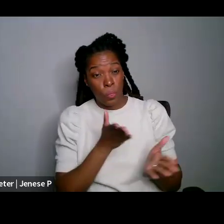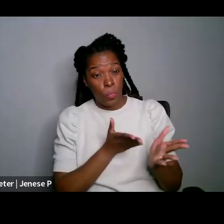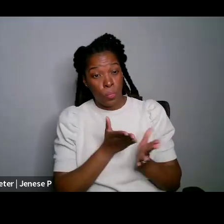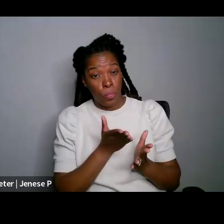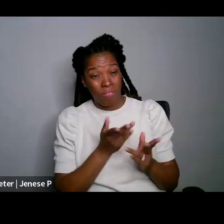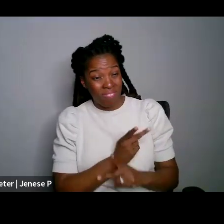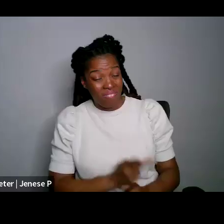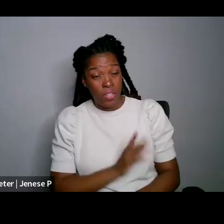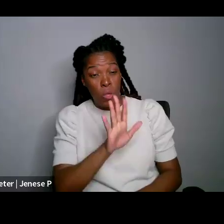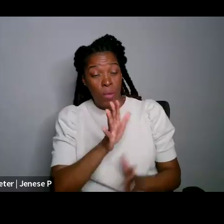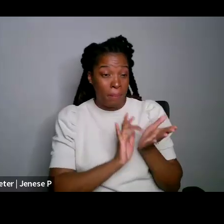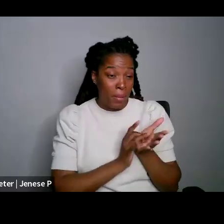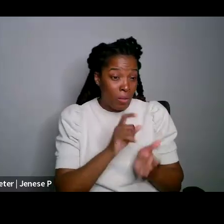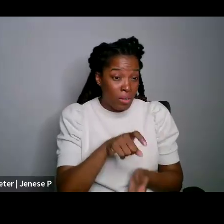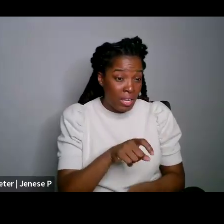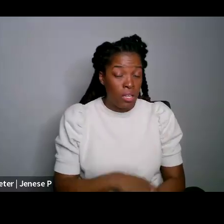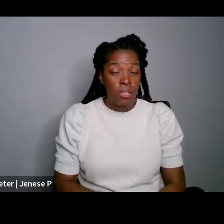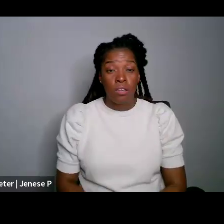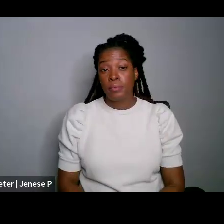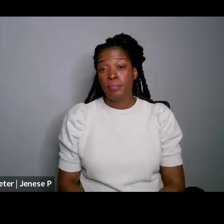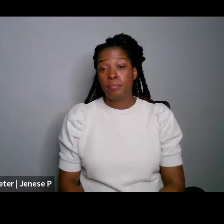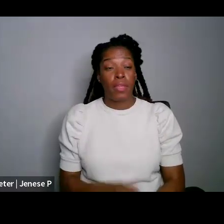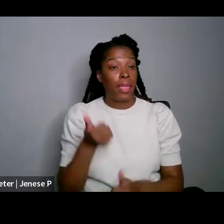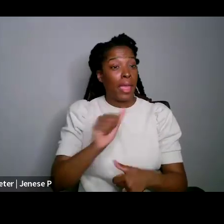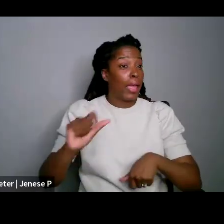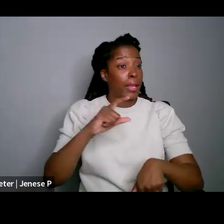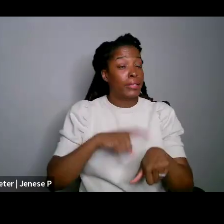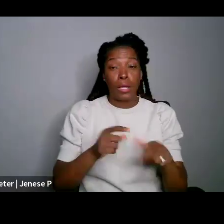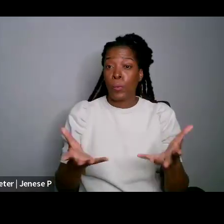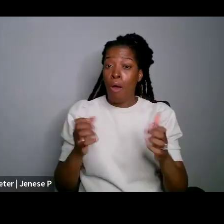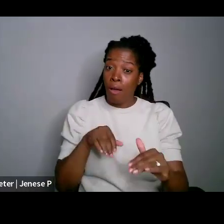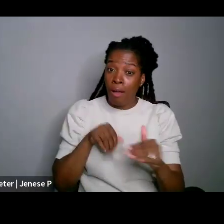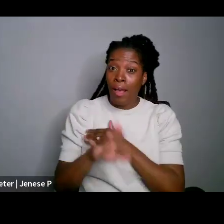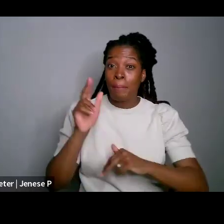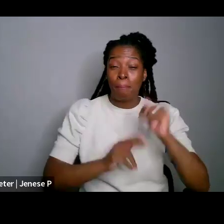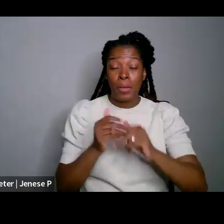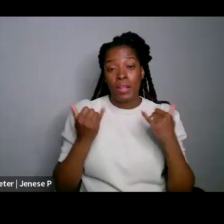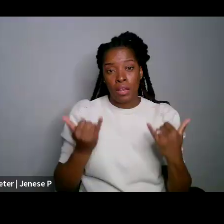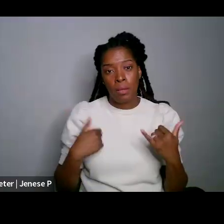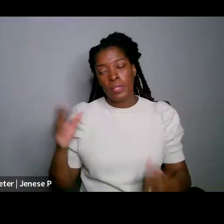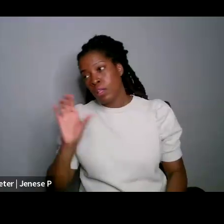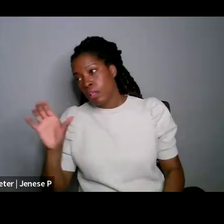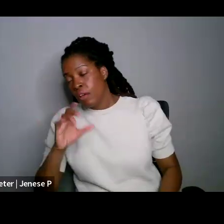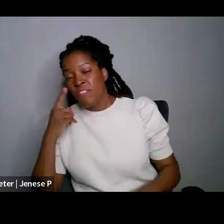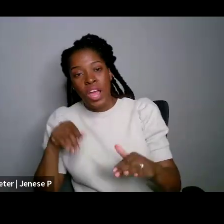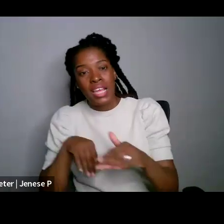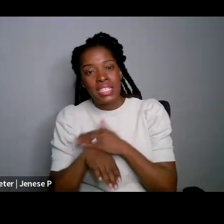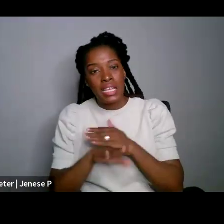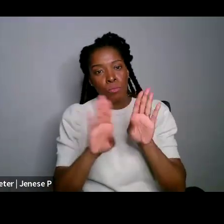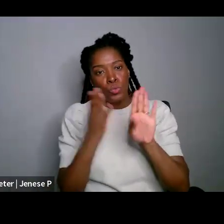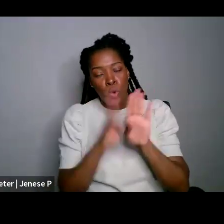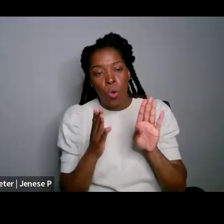to search for the accessible entrances every time you enter a building, you are using more